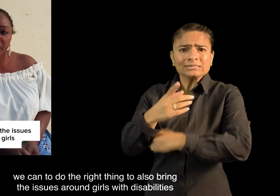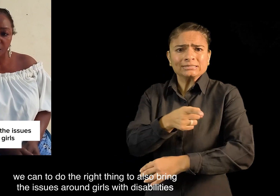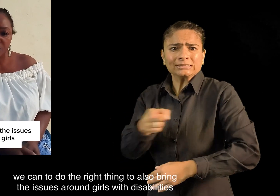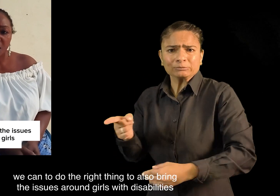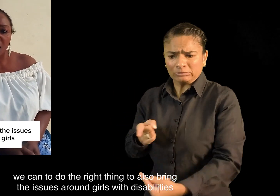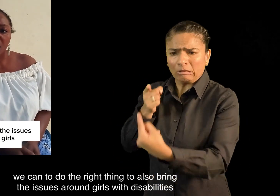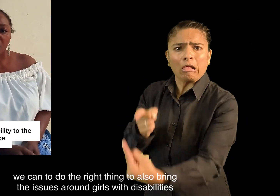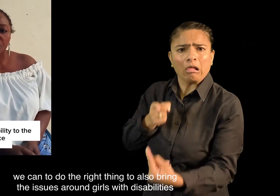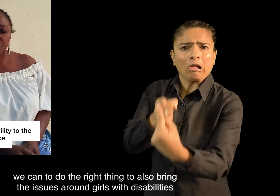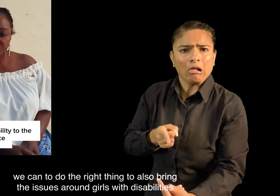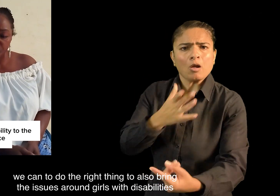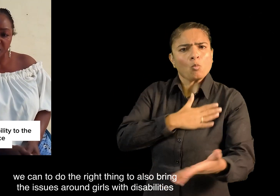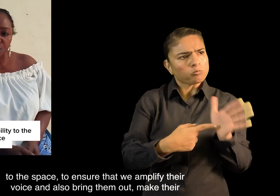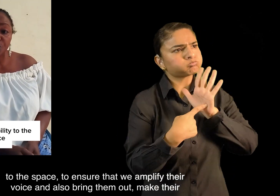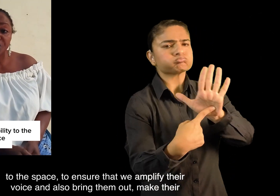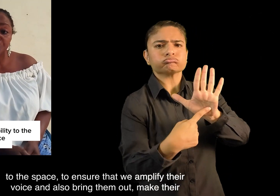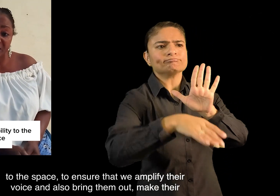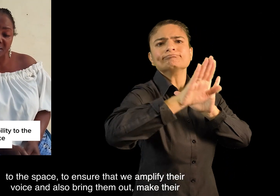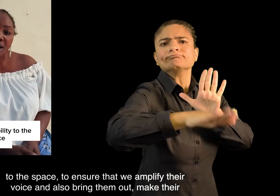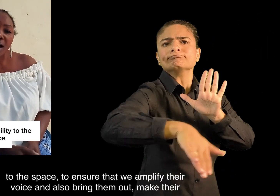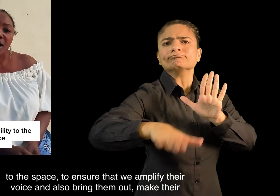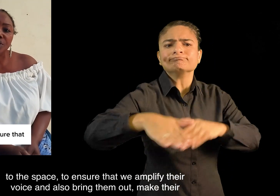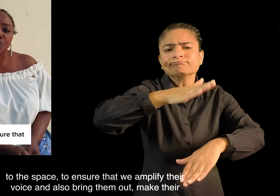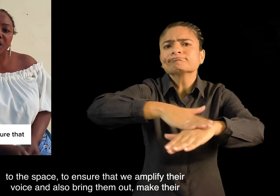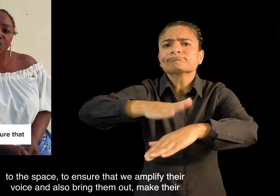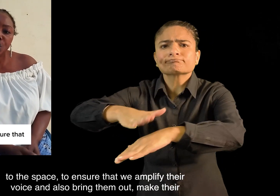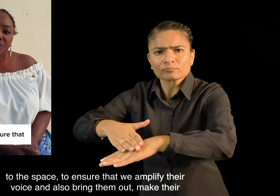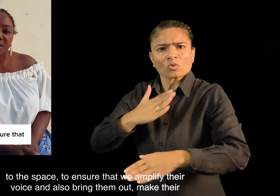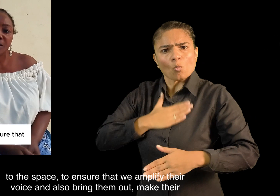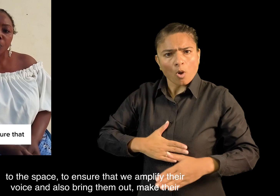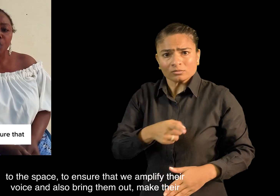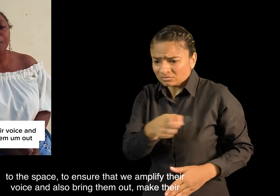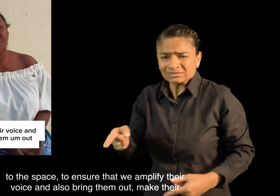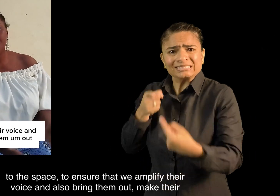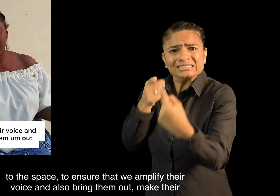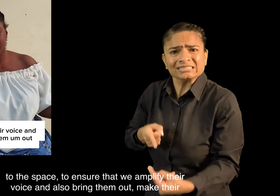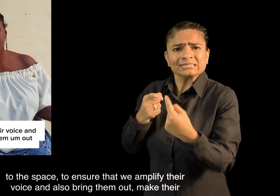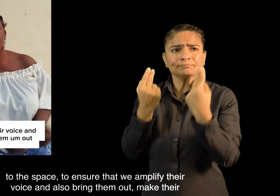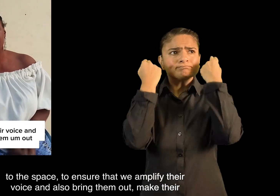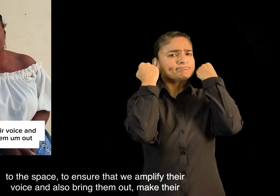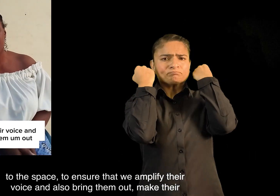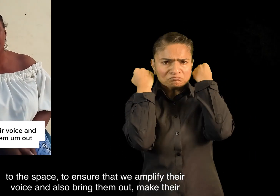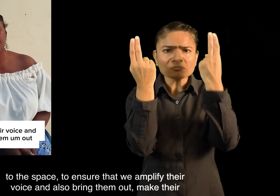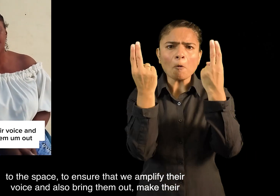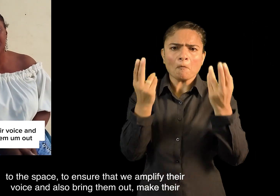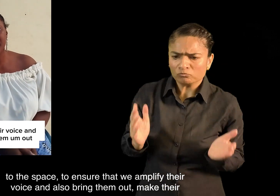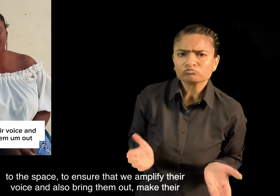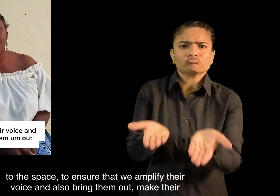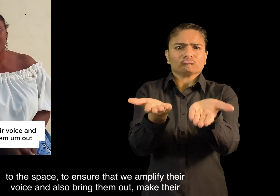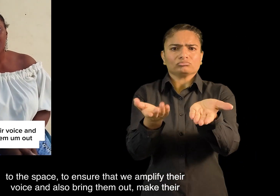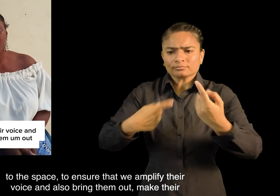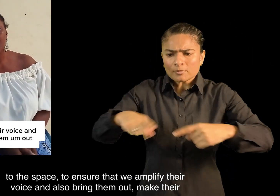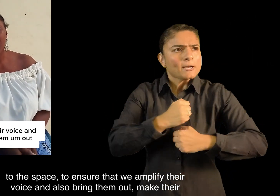around girls with disability to the space, and to ensure that we amplify their voice and also bring